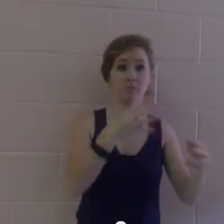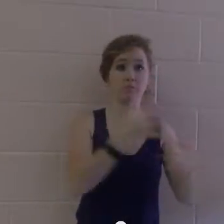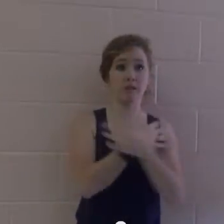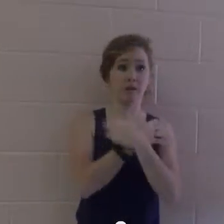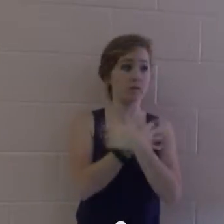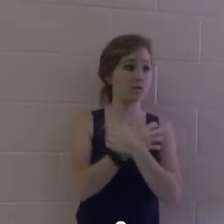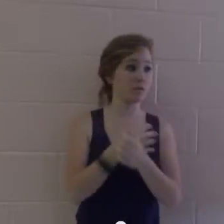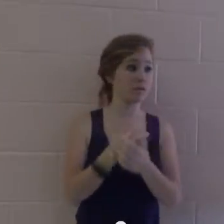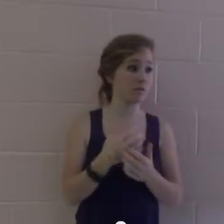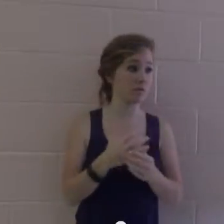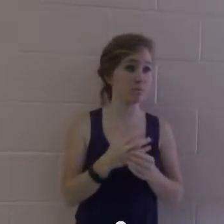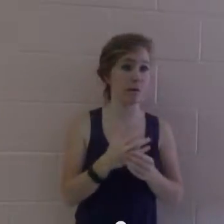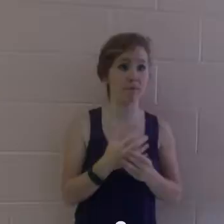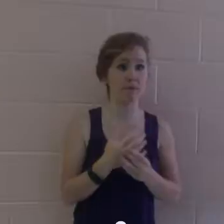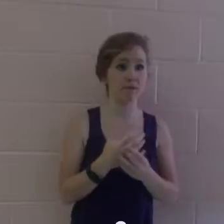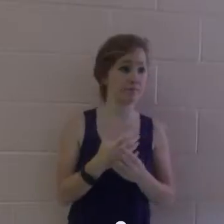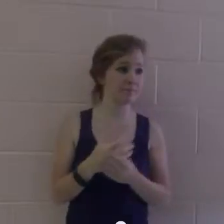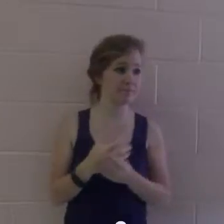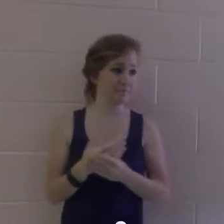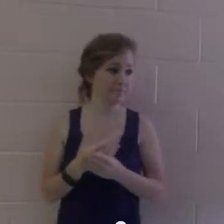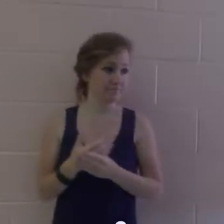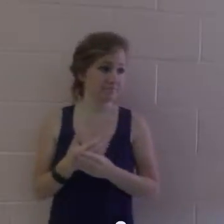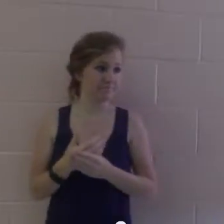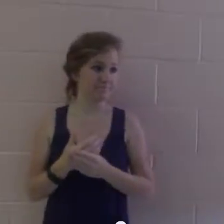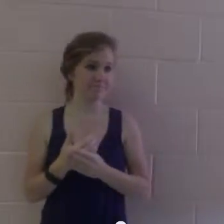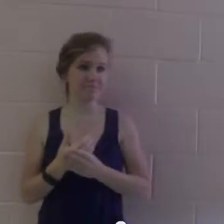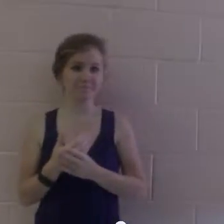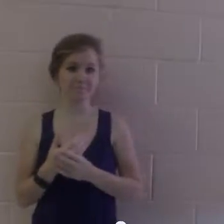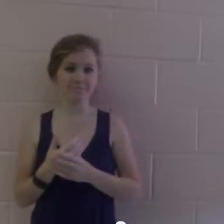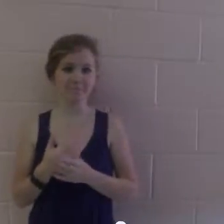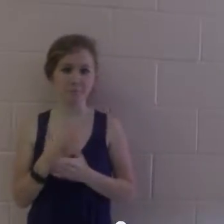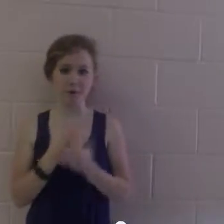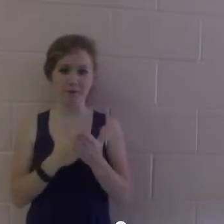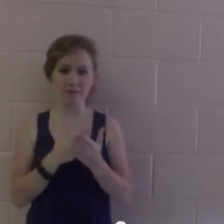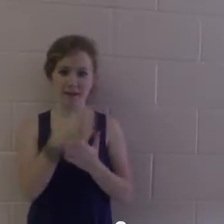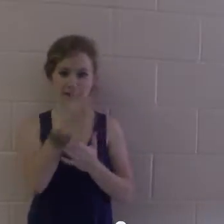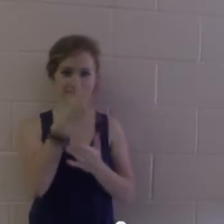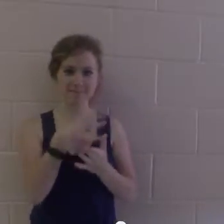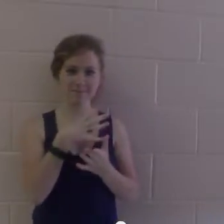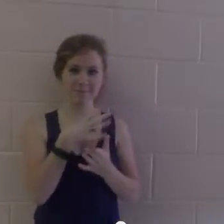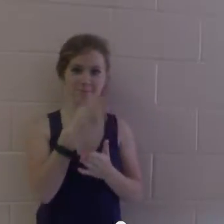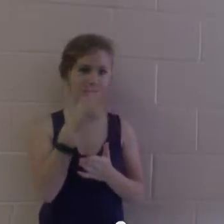The male bears weigh much more than the female bears.